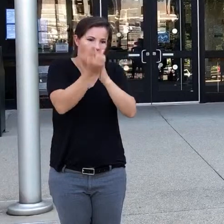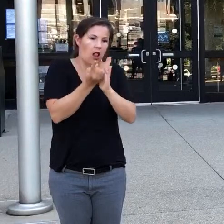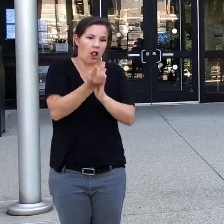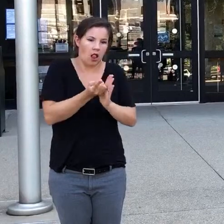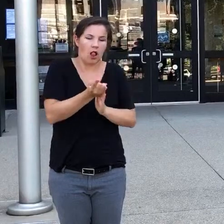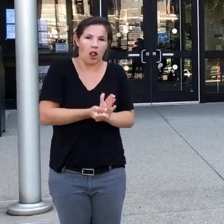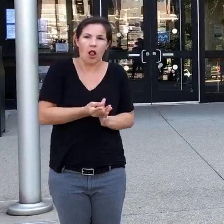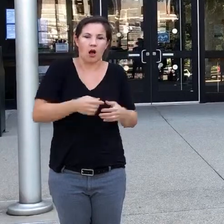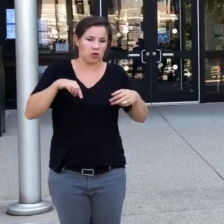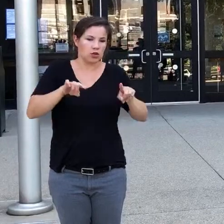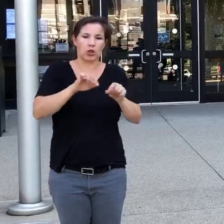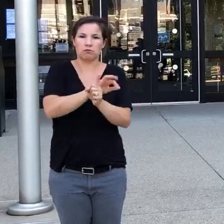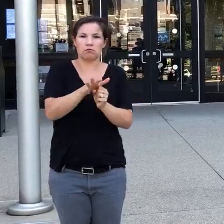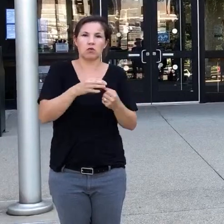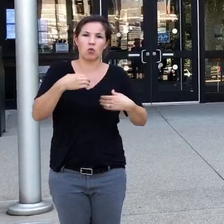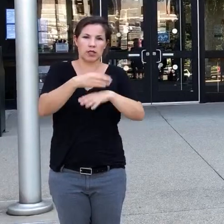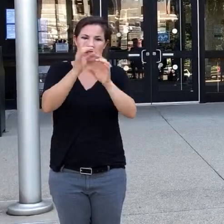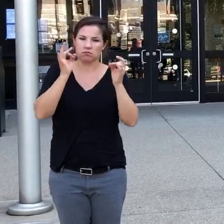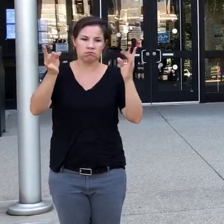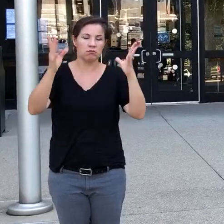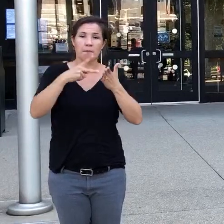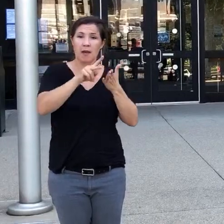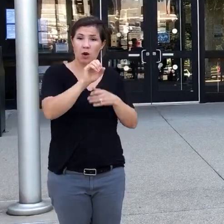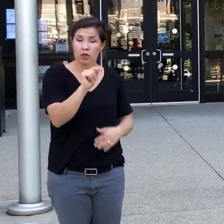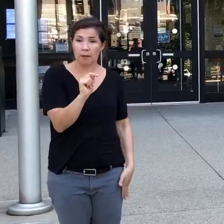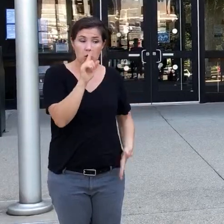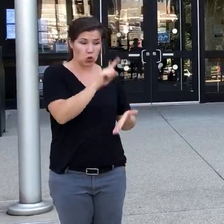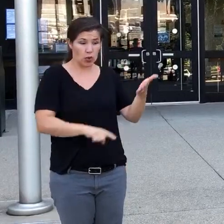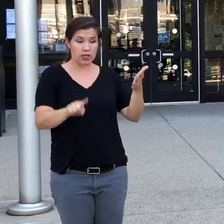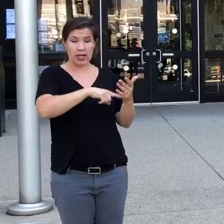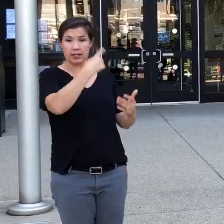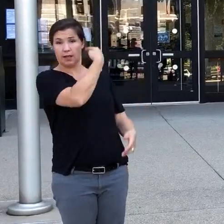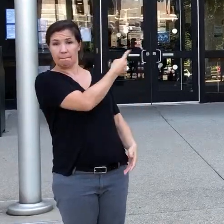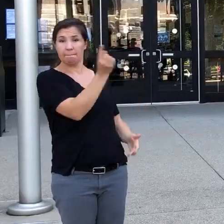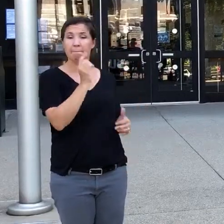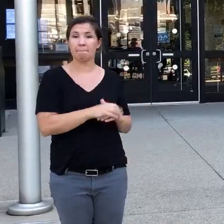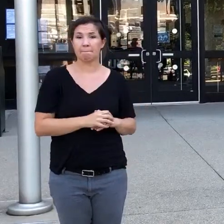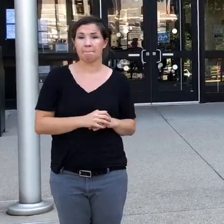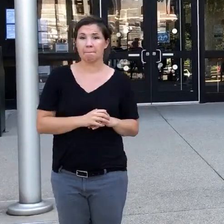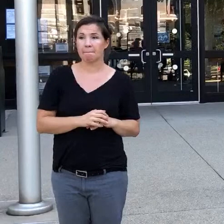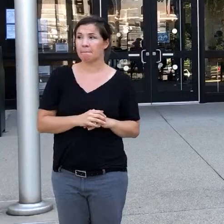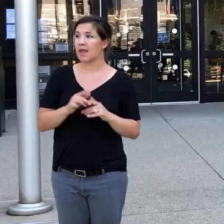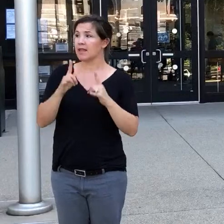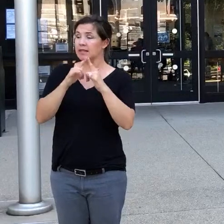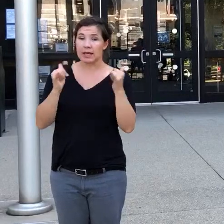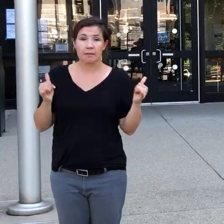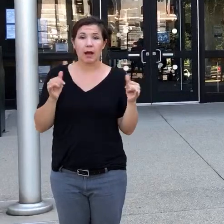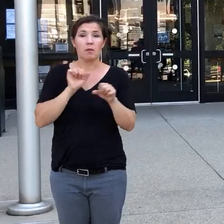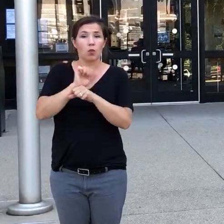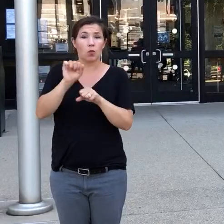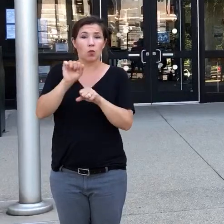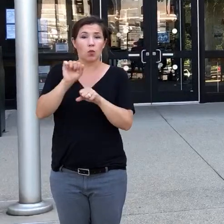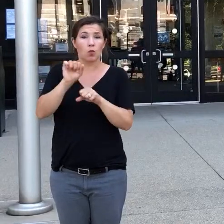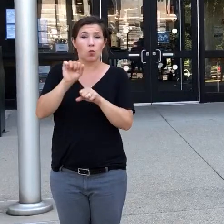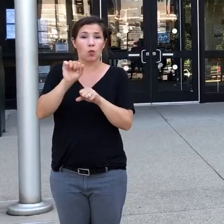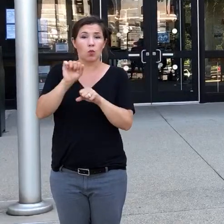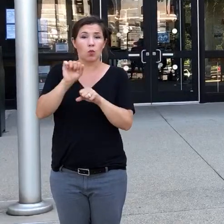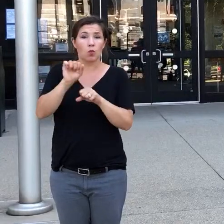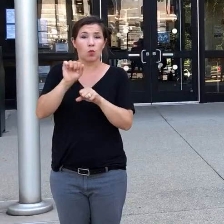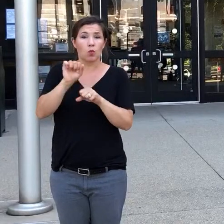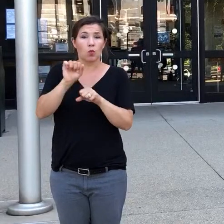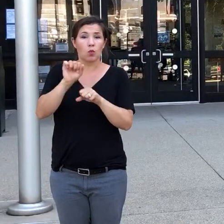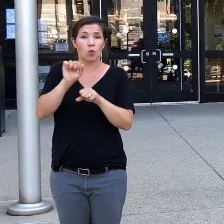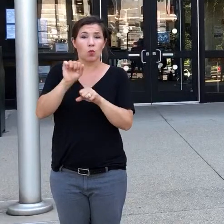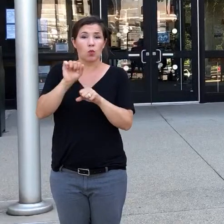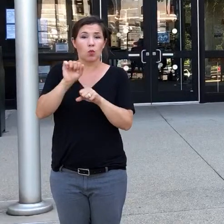crisis and got overtime for it? Are you going to criticize those individuals who at the same time were working to protect the lives of individuals